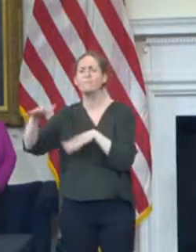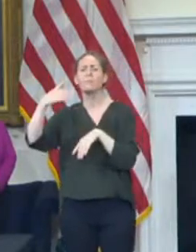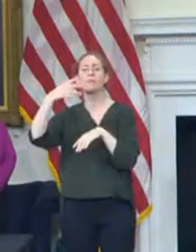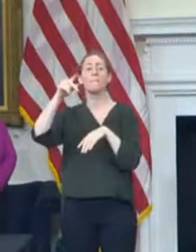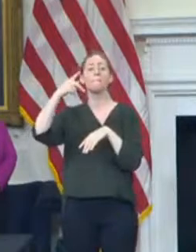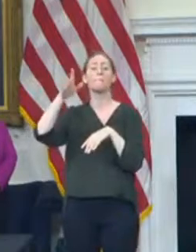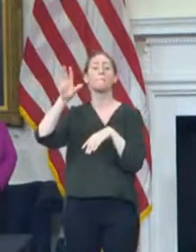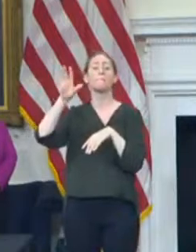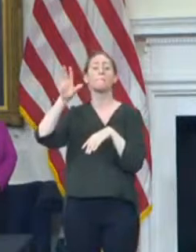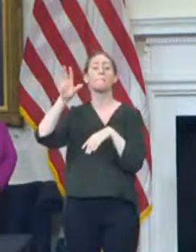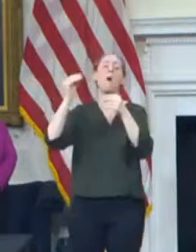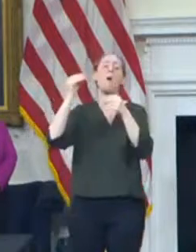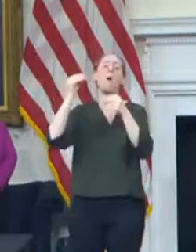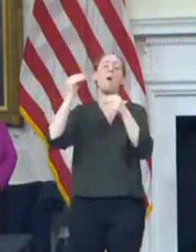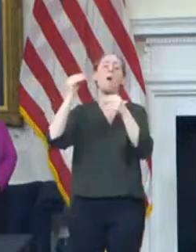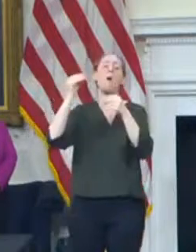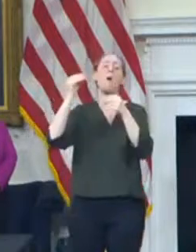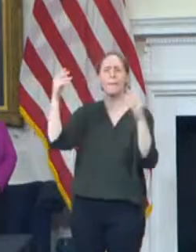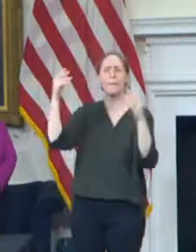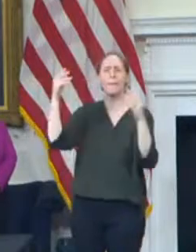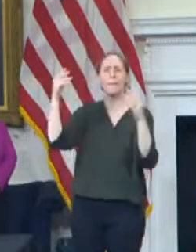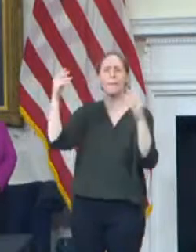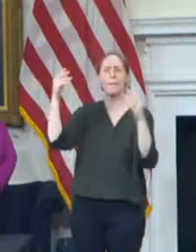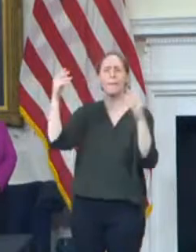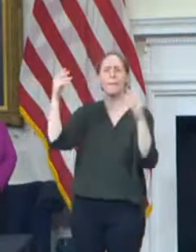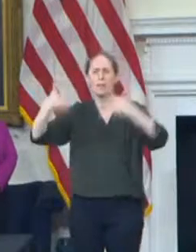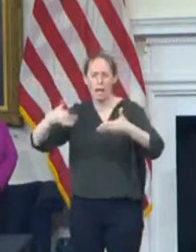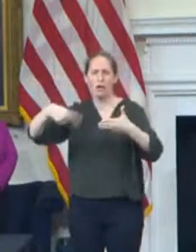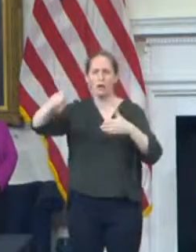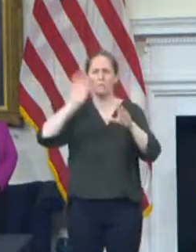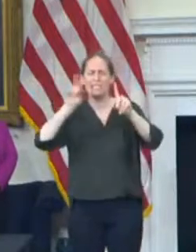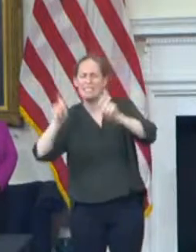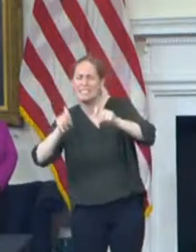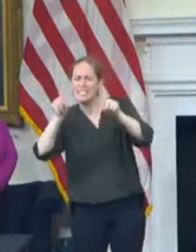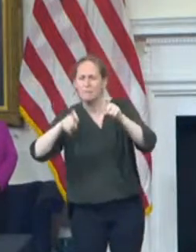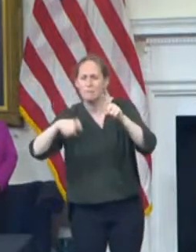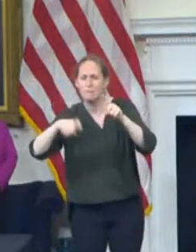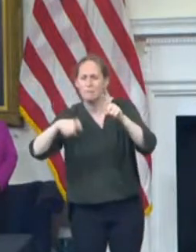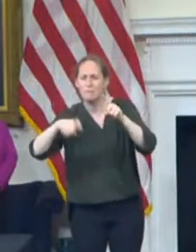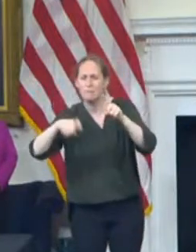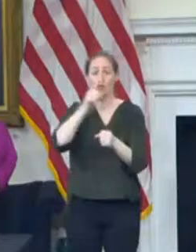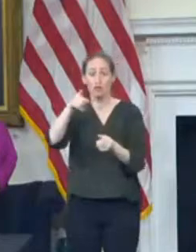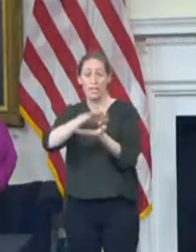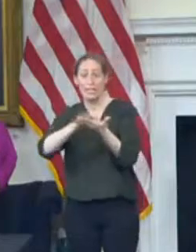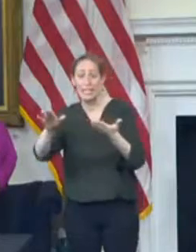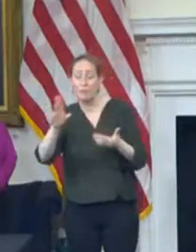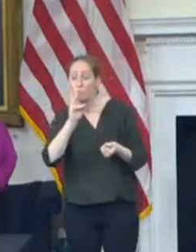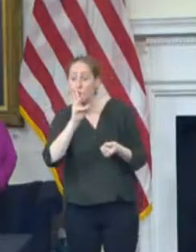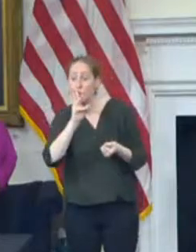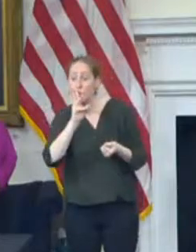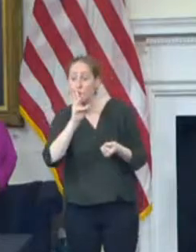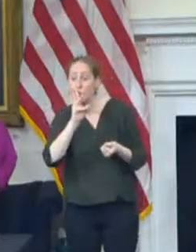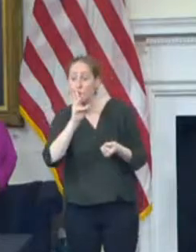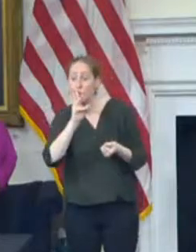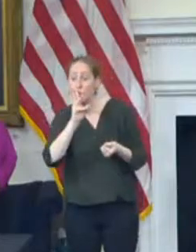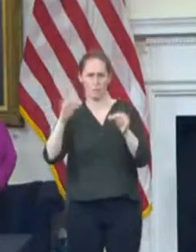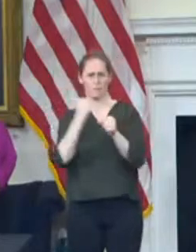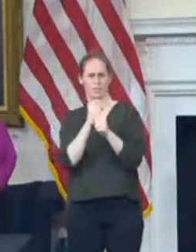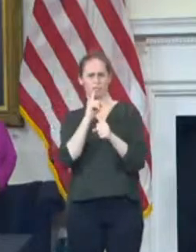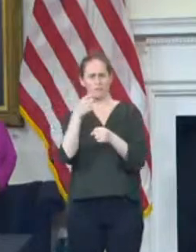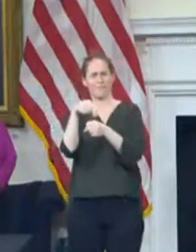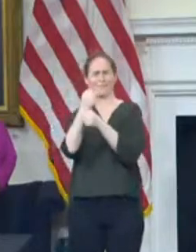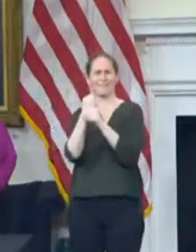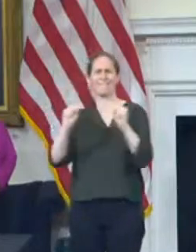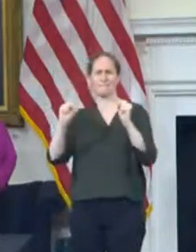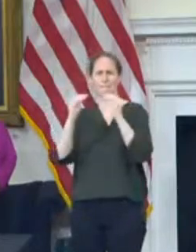public housing settings and correctional facilities across the state. This science-based, field-tested program will